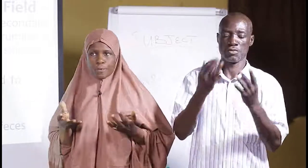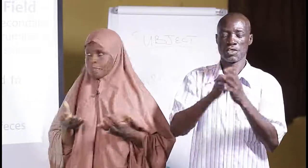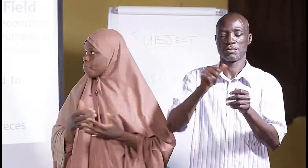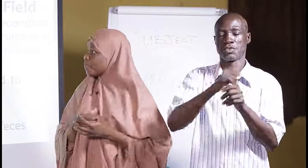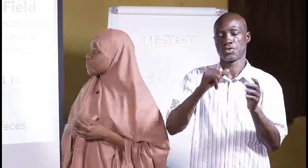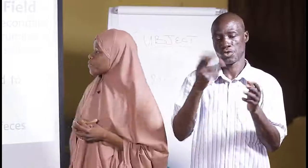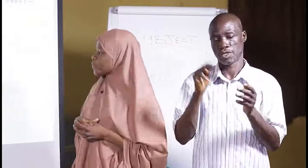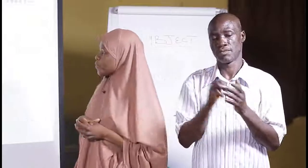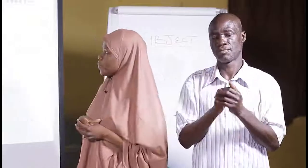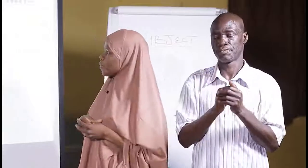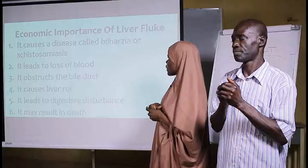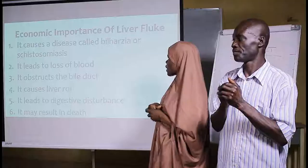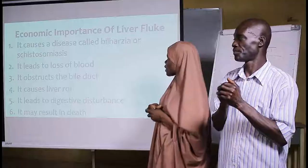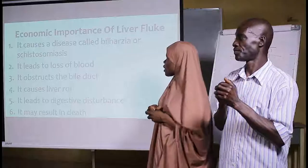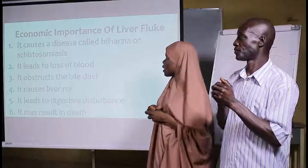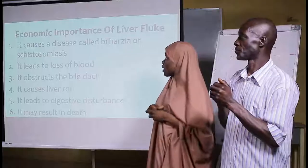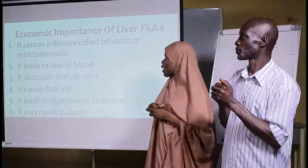destroy them.